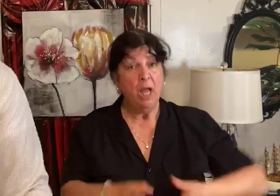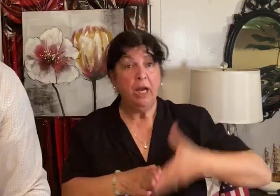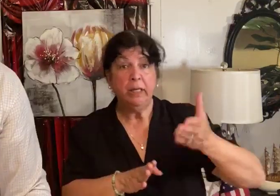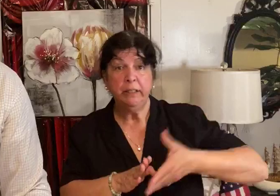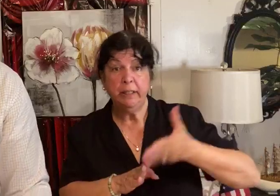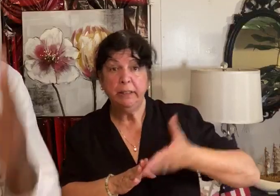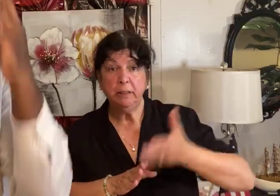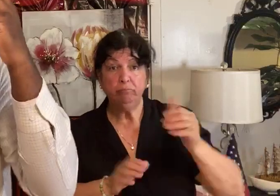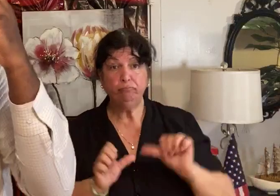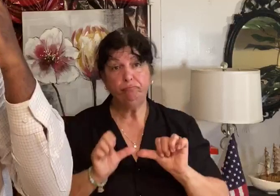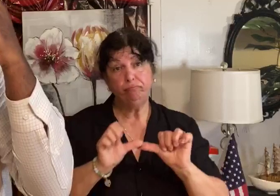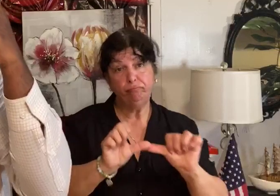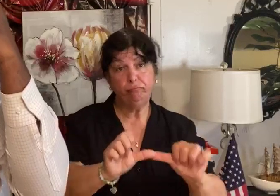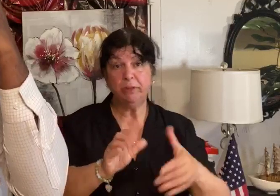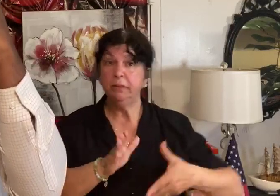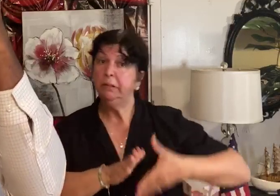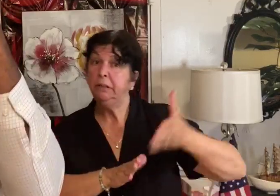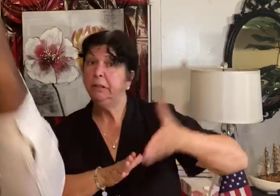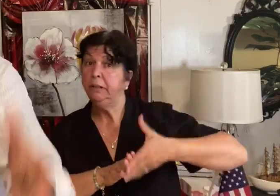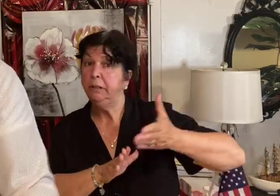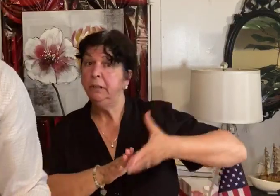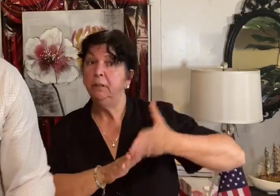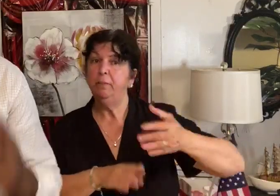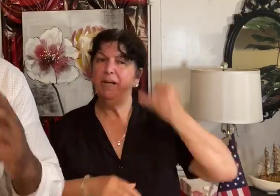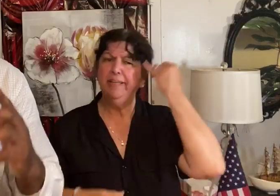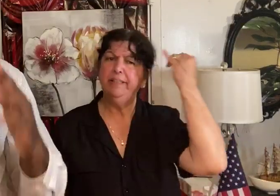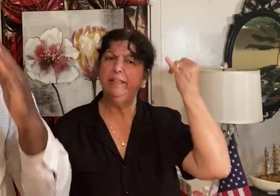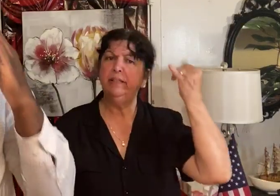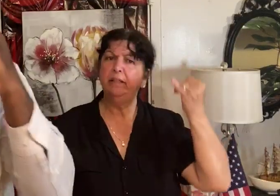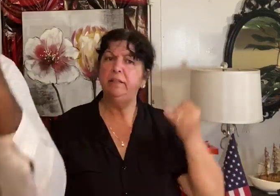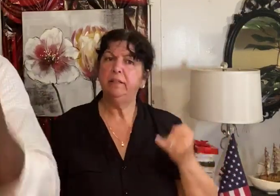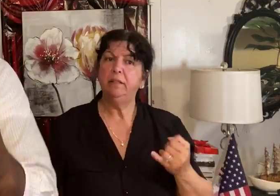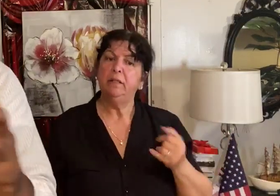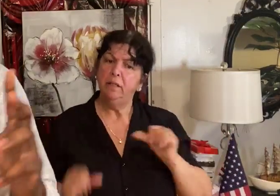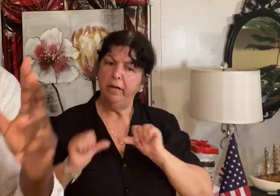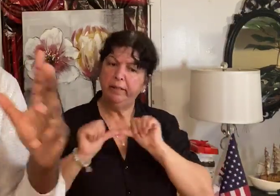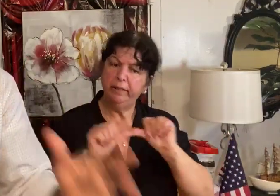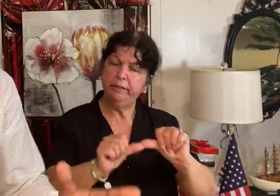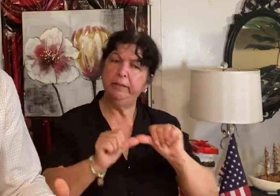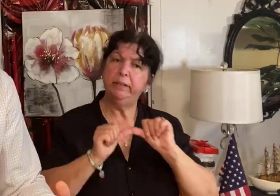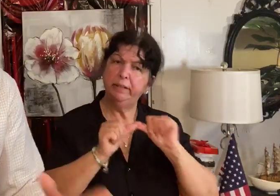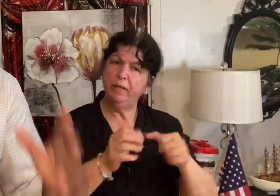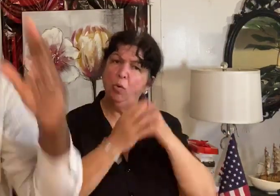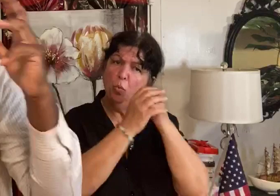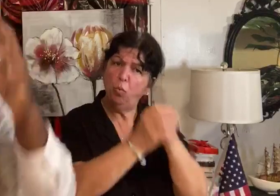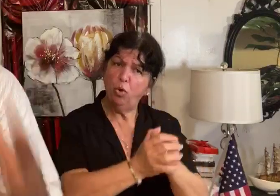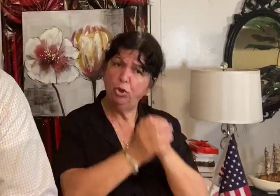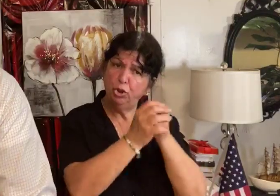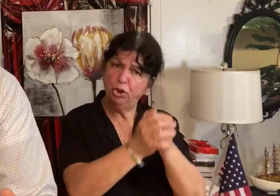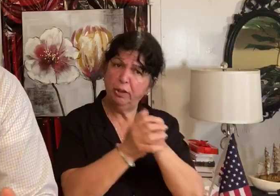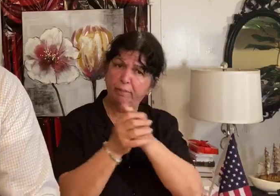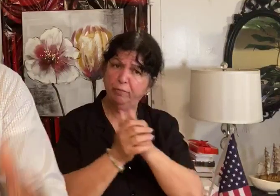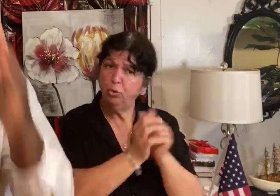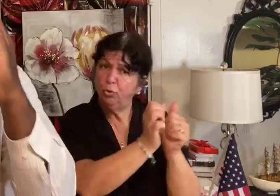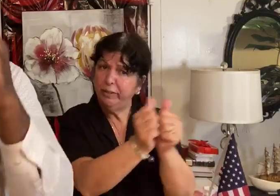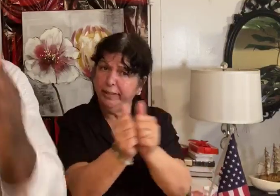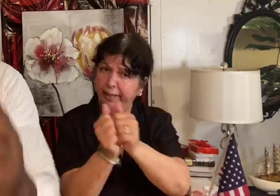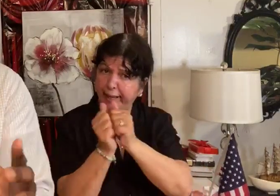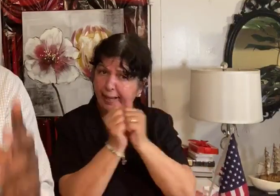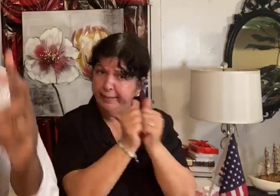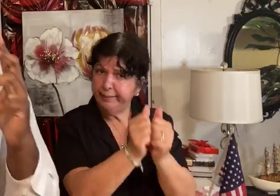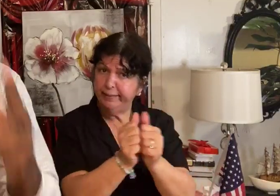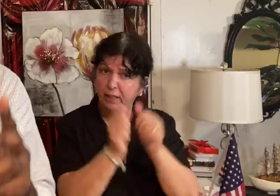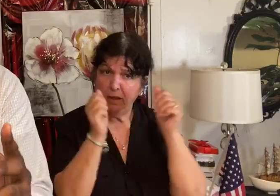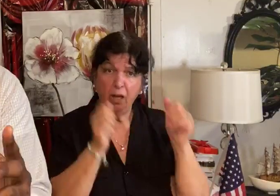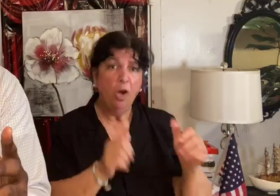continuing steadfastly gives me the idea that they continued to worship together, attending church, and they